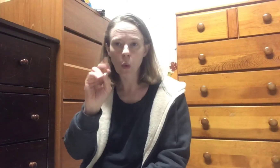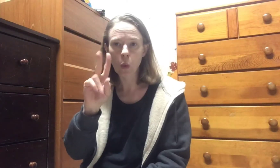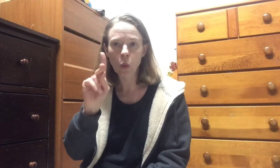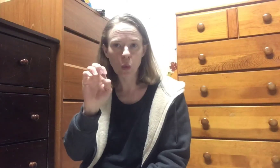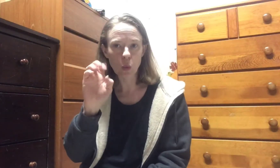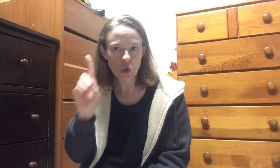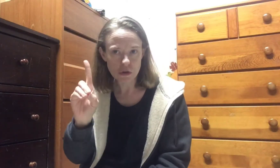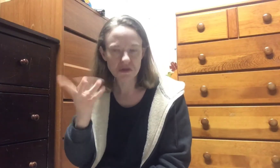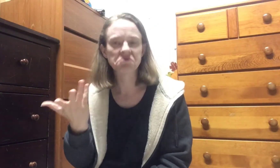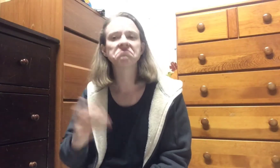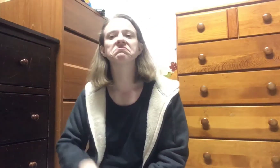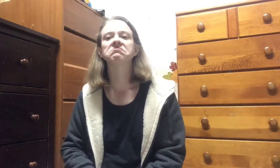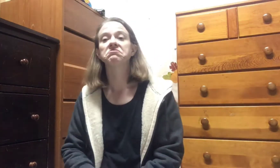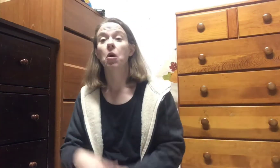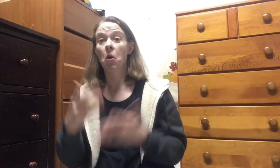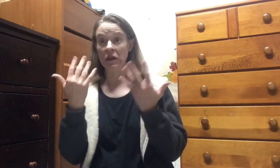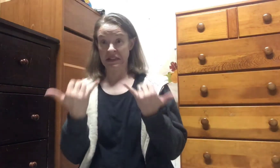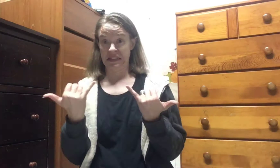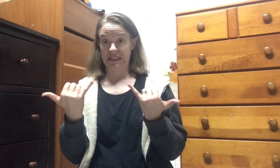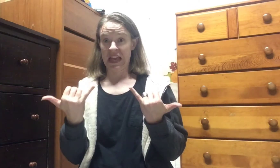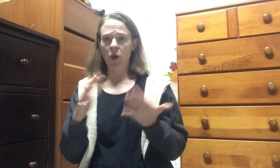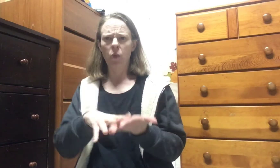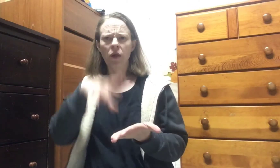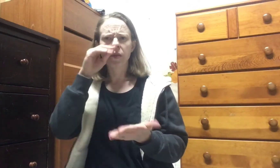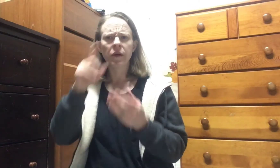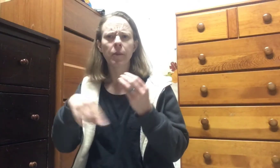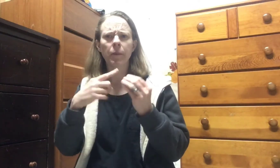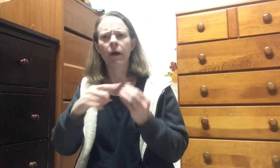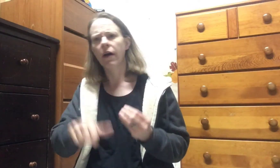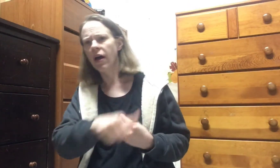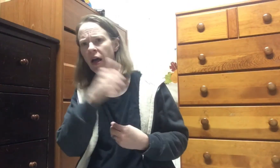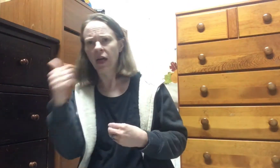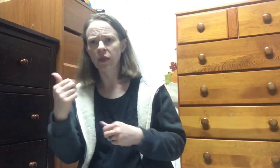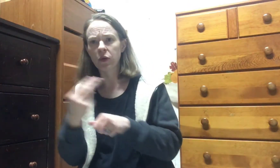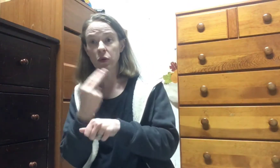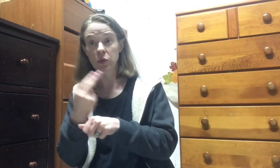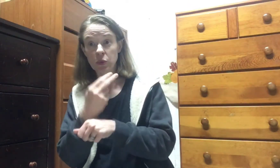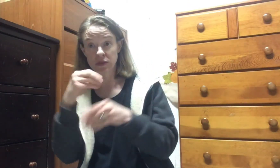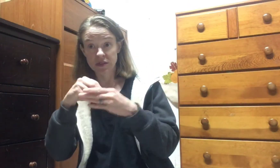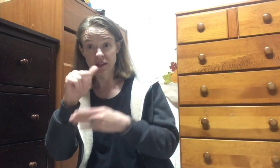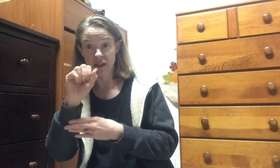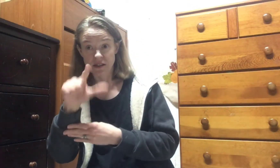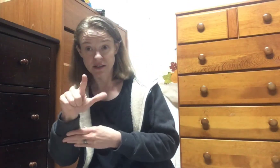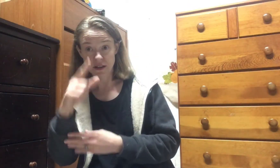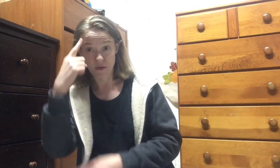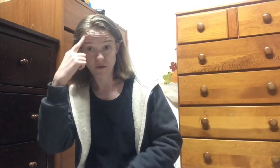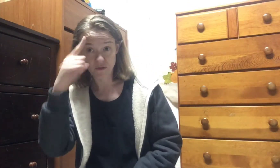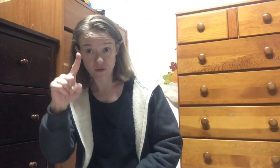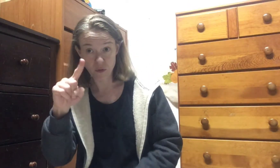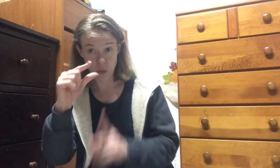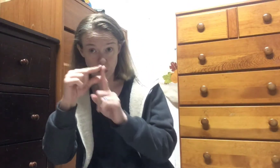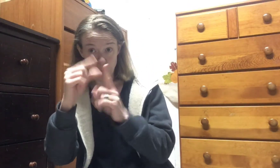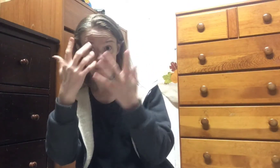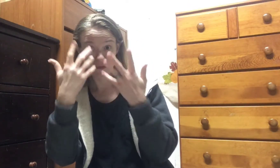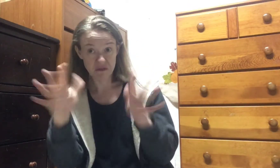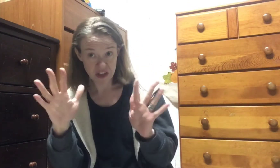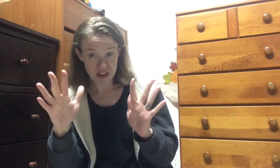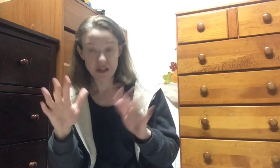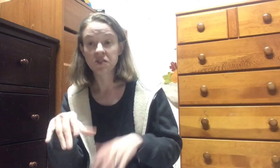English worked. So now we're going to learn about another way to use the word finish in